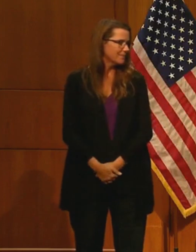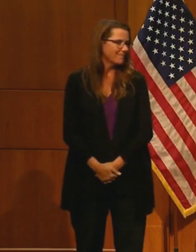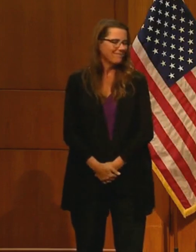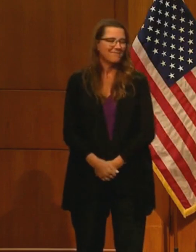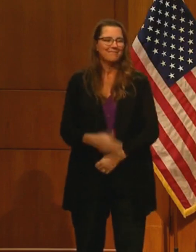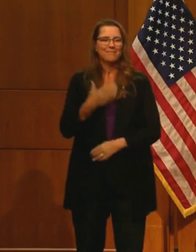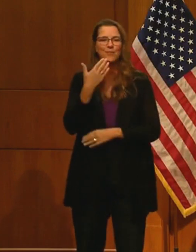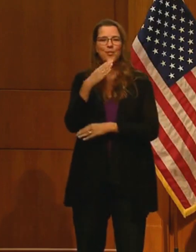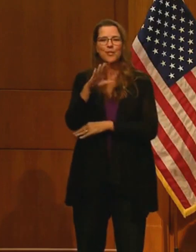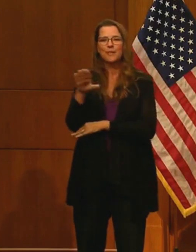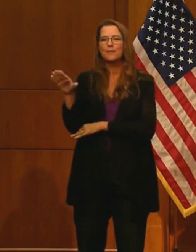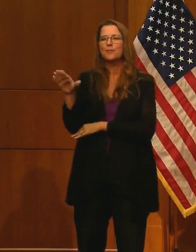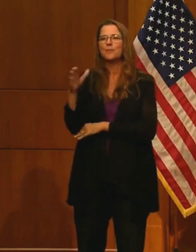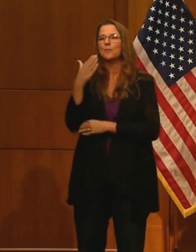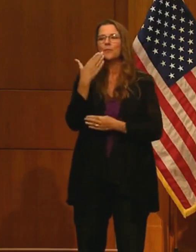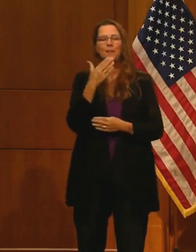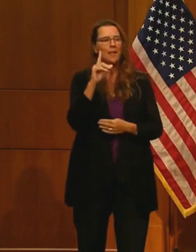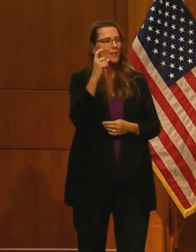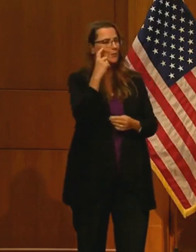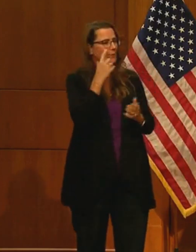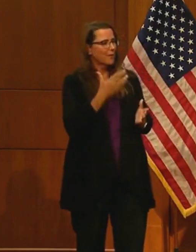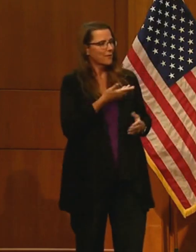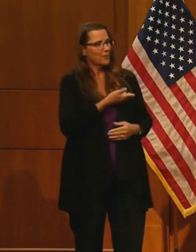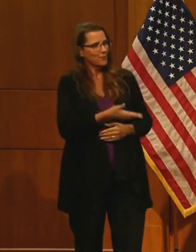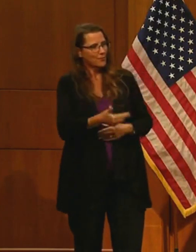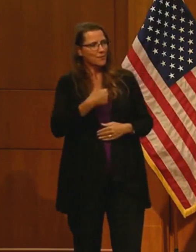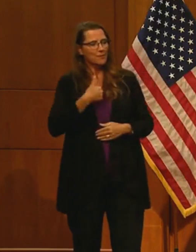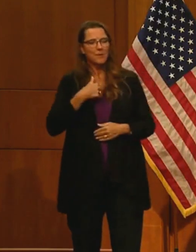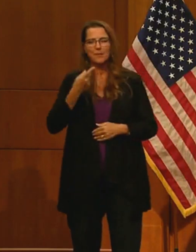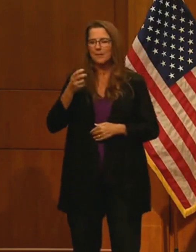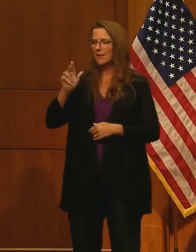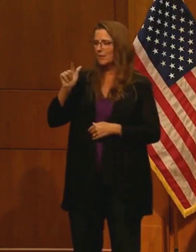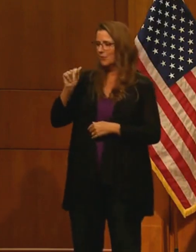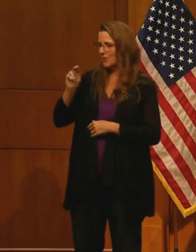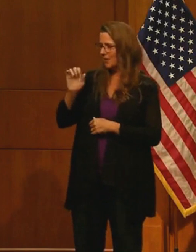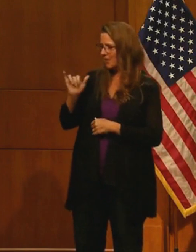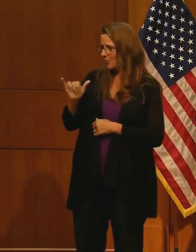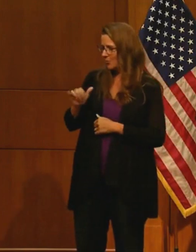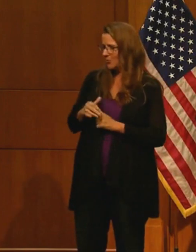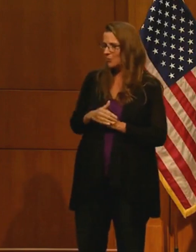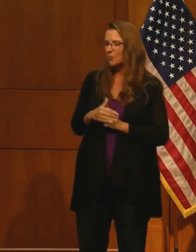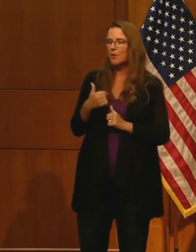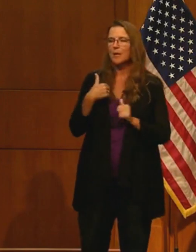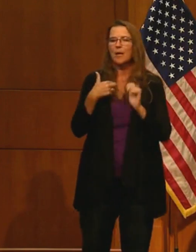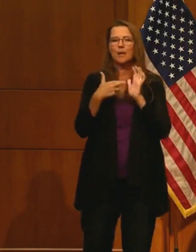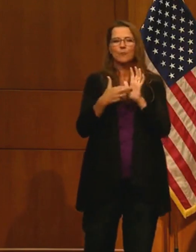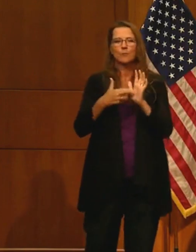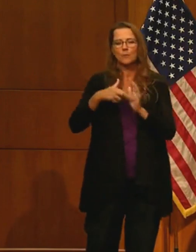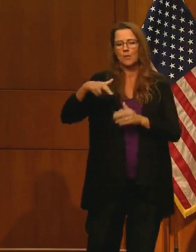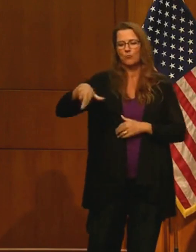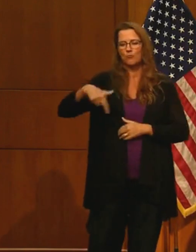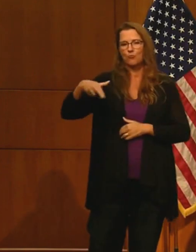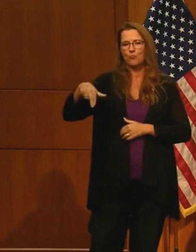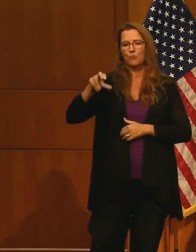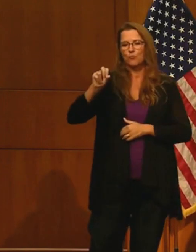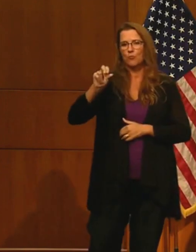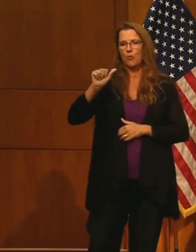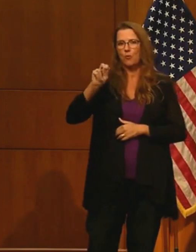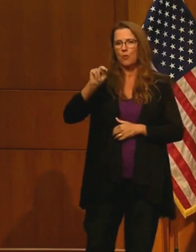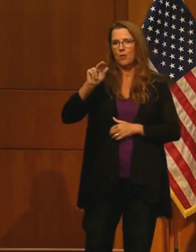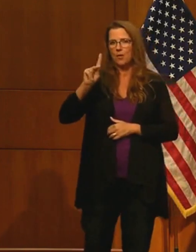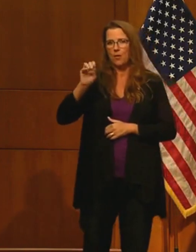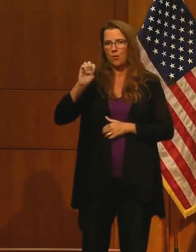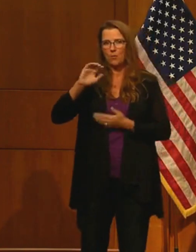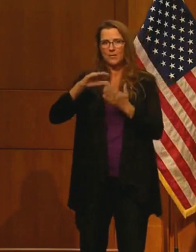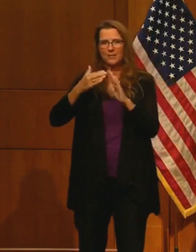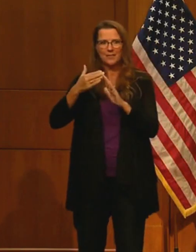Good afternoon, and thank you, Governor, for inviting me. Dr. Lane, thank you also as well. I'm representing Roanoke City Public Schools, where I'm representing